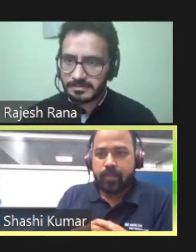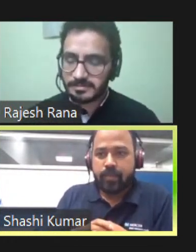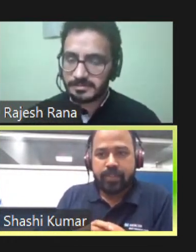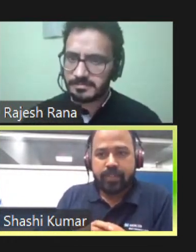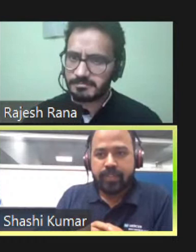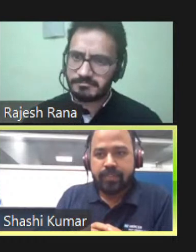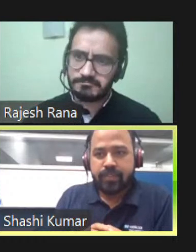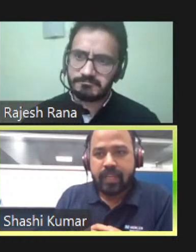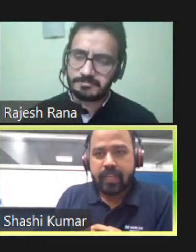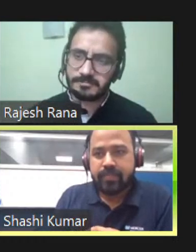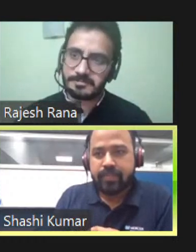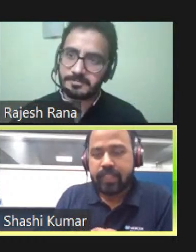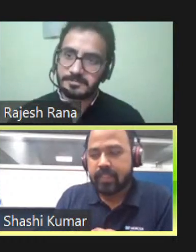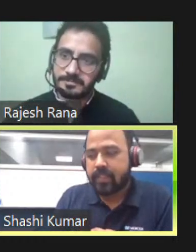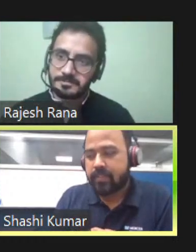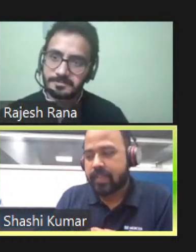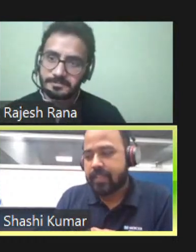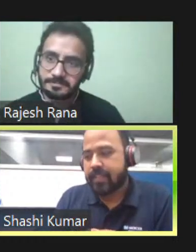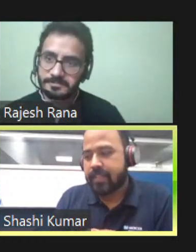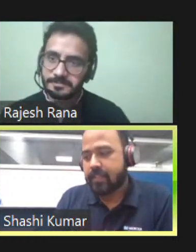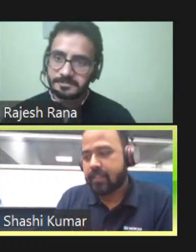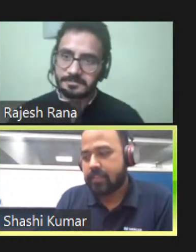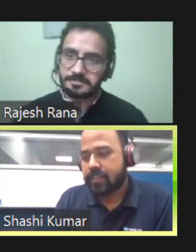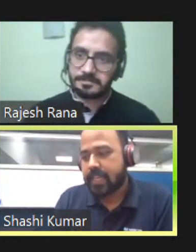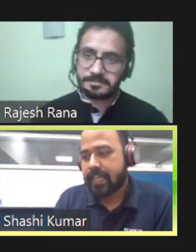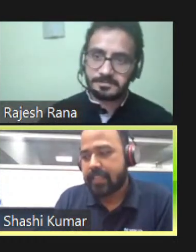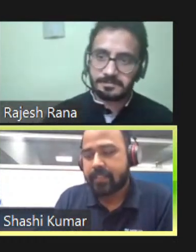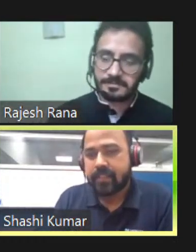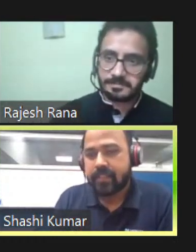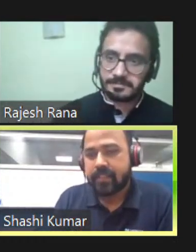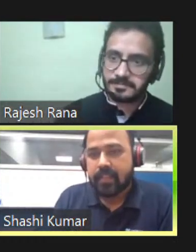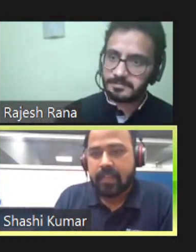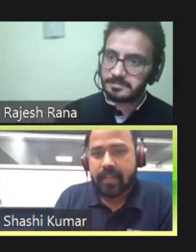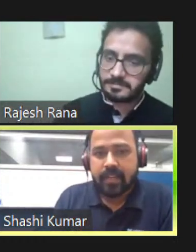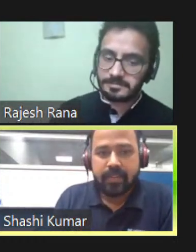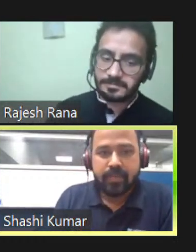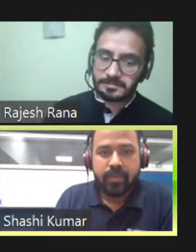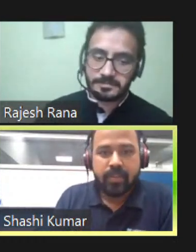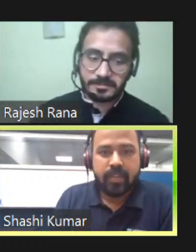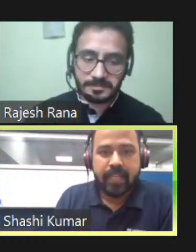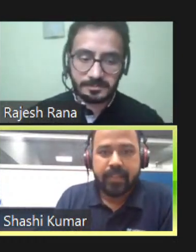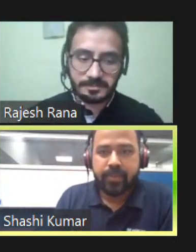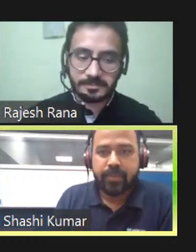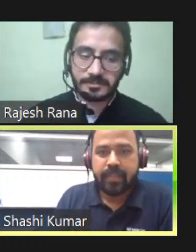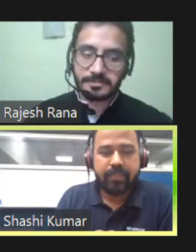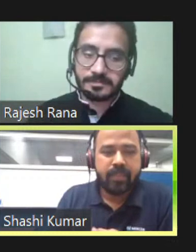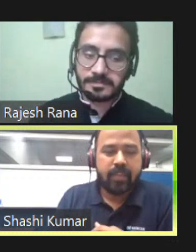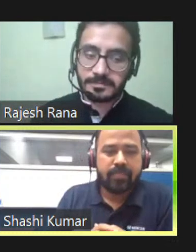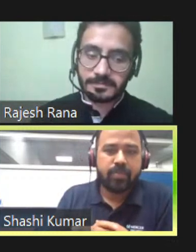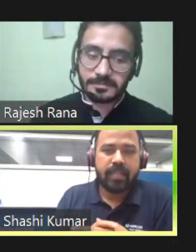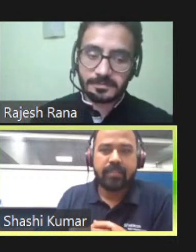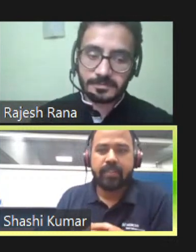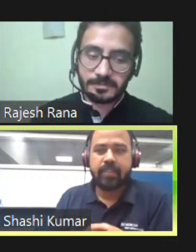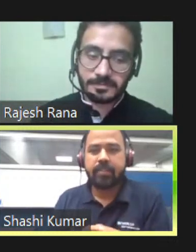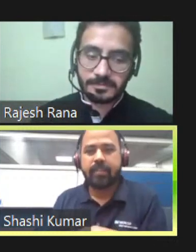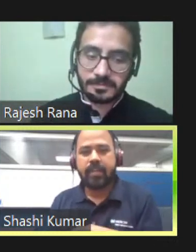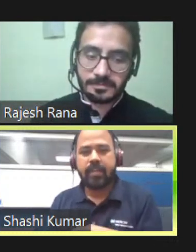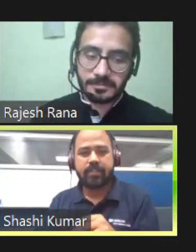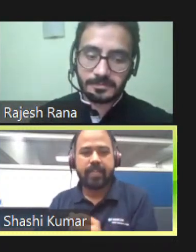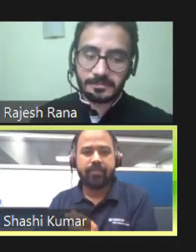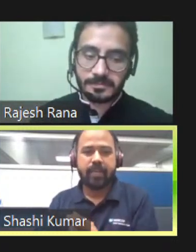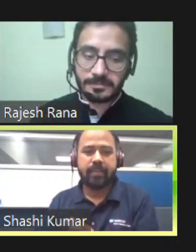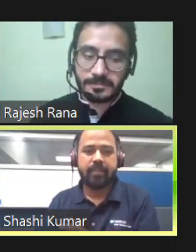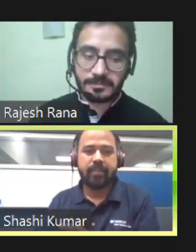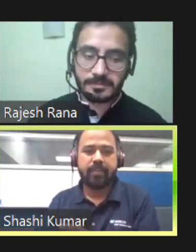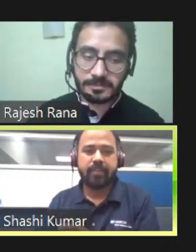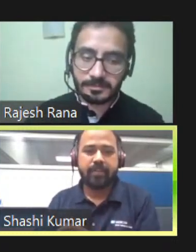any questions if you have, you can just write it chat and we would love to answer